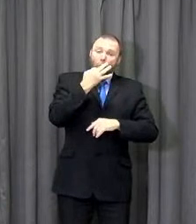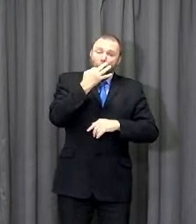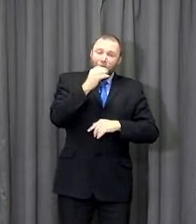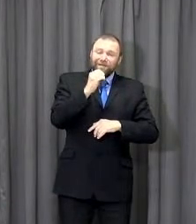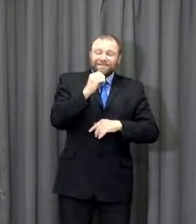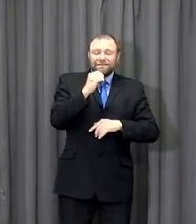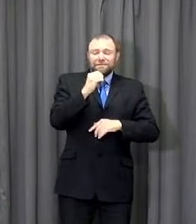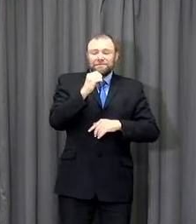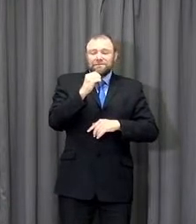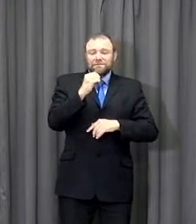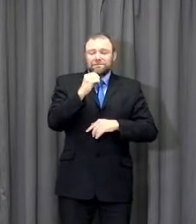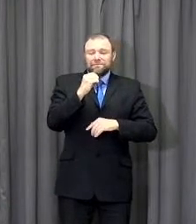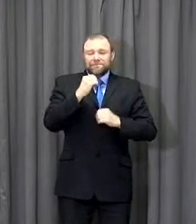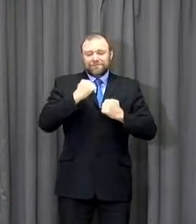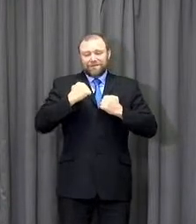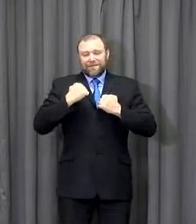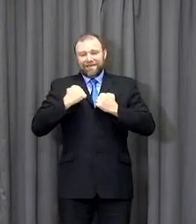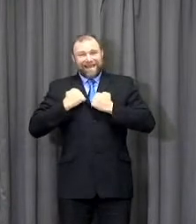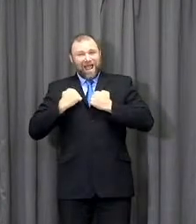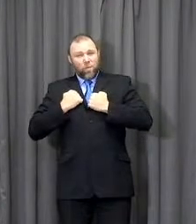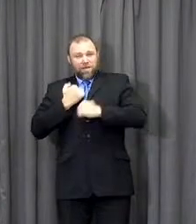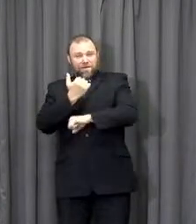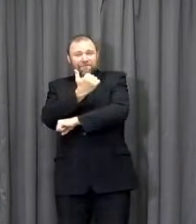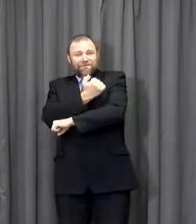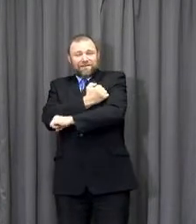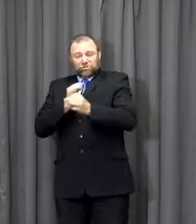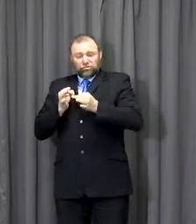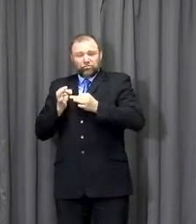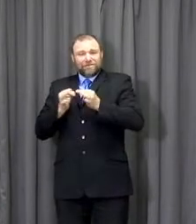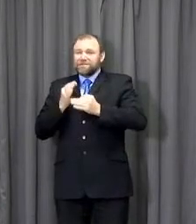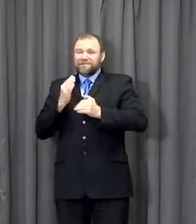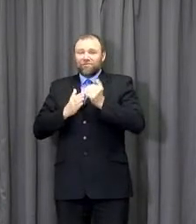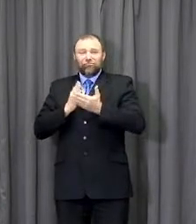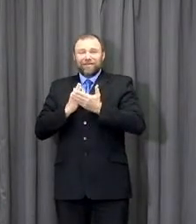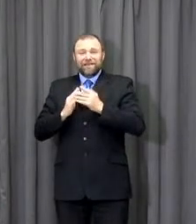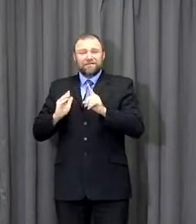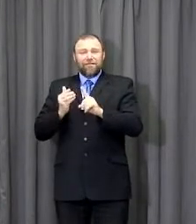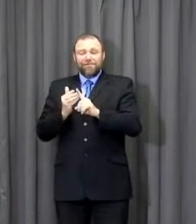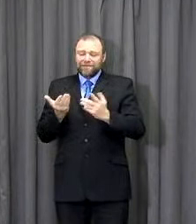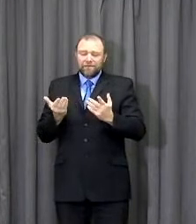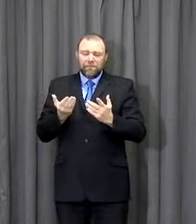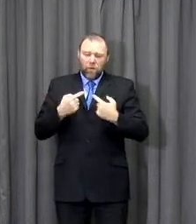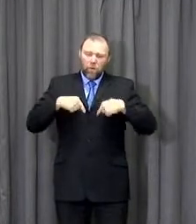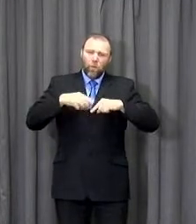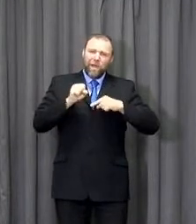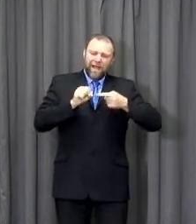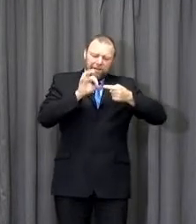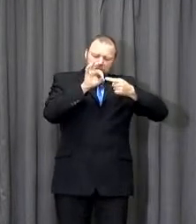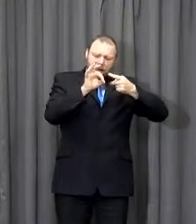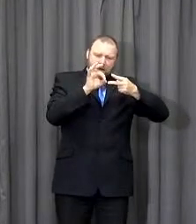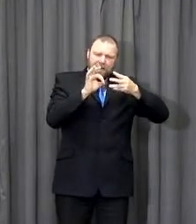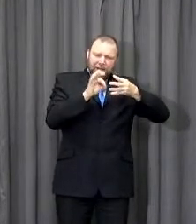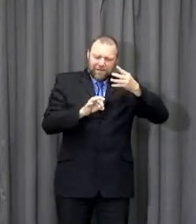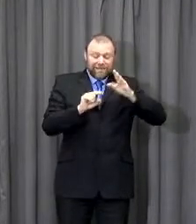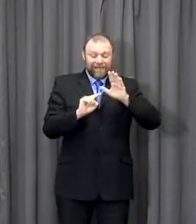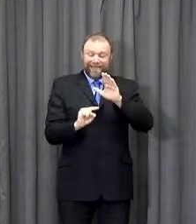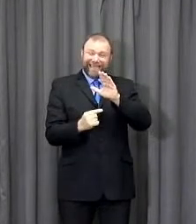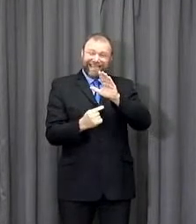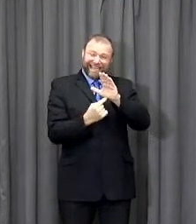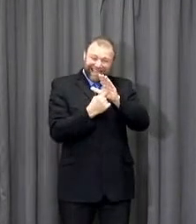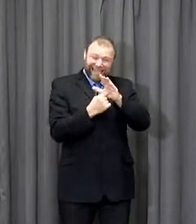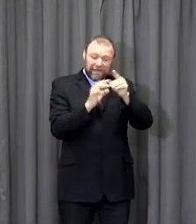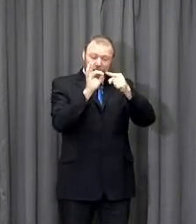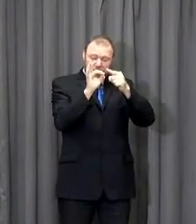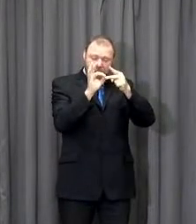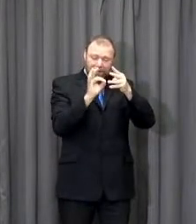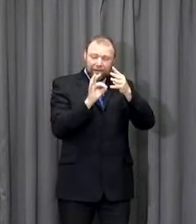In our vaccination strategy, we had a number of milestones and a number of markers, and the key markers that we've been looking for